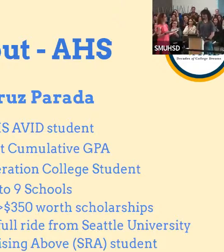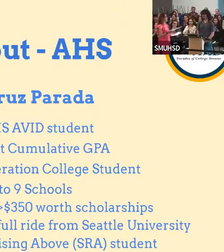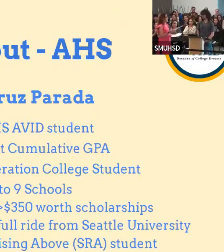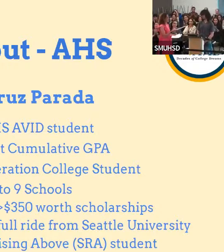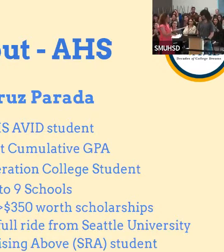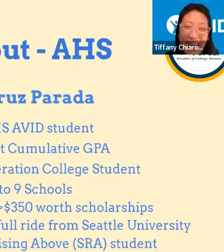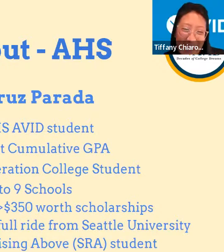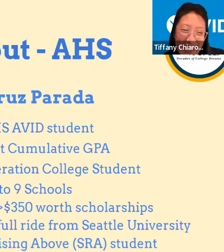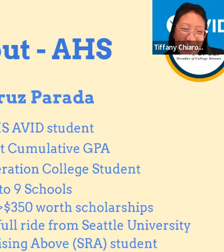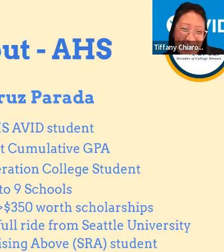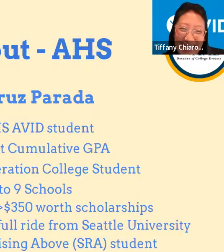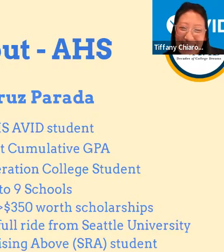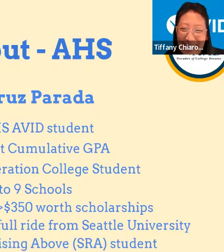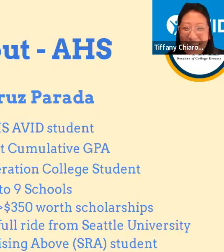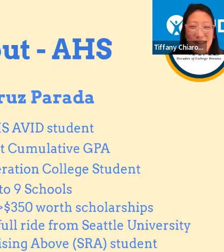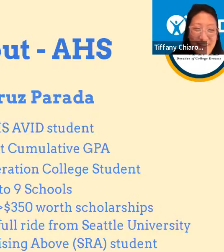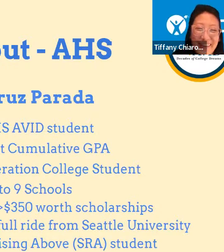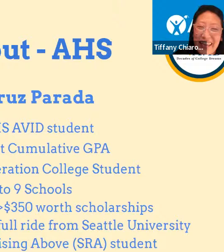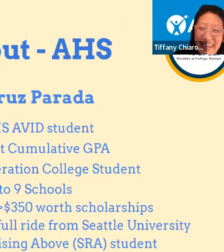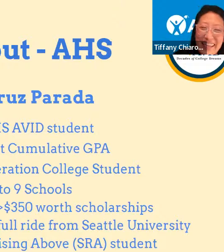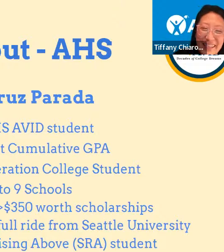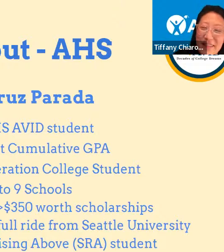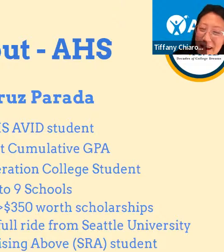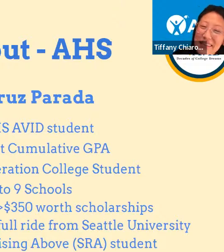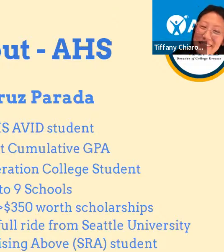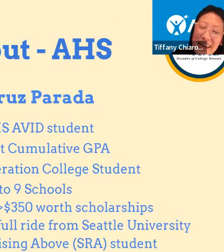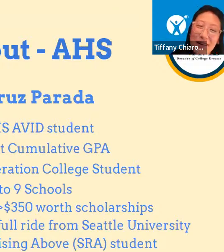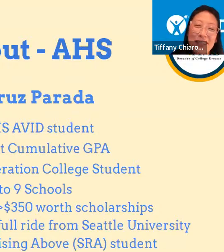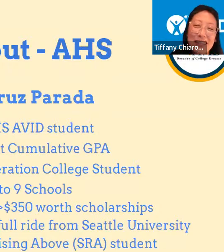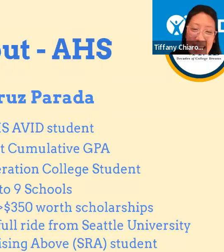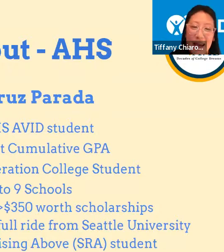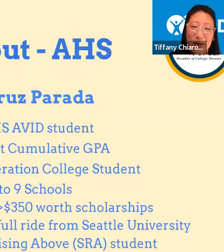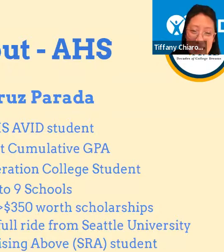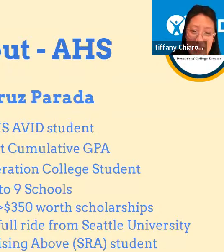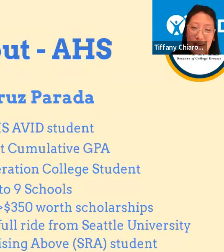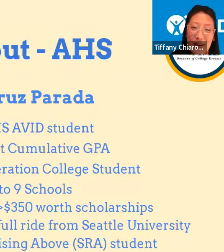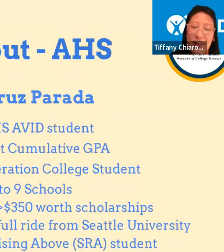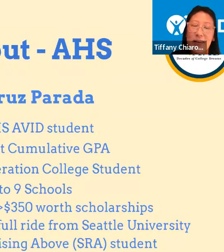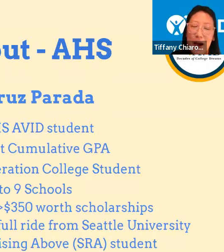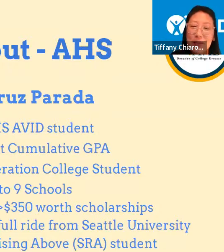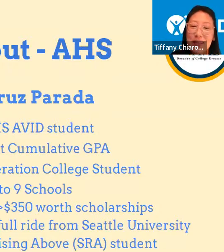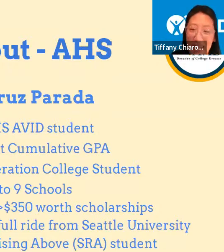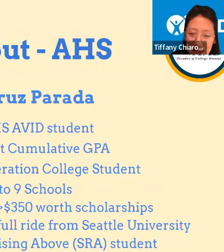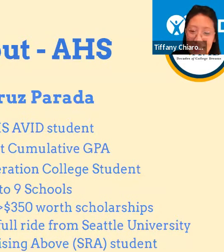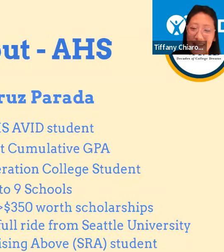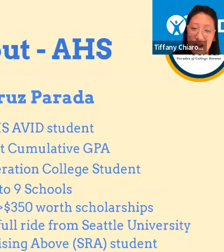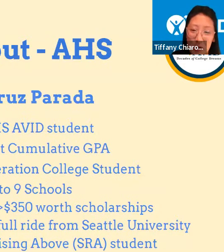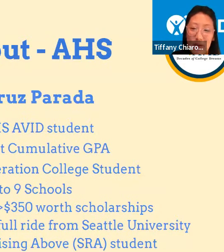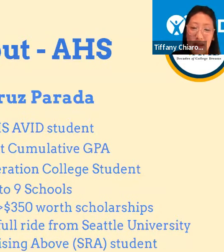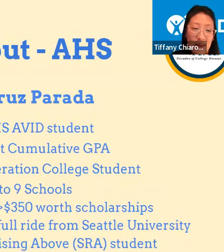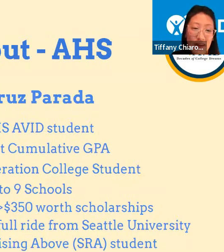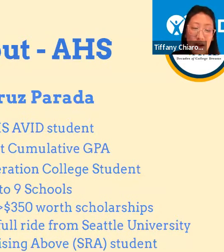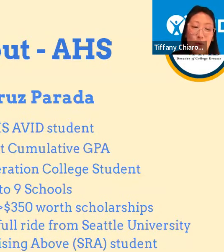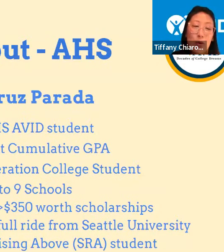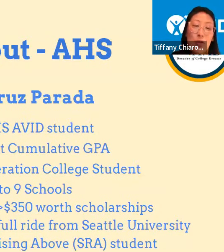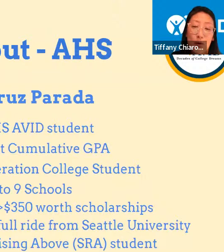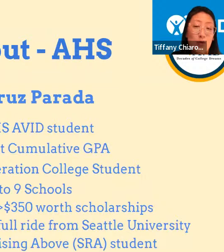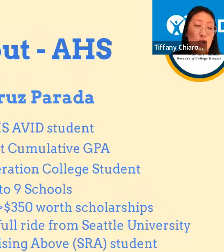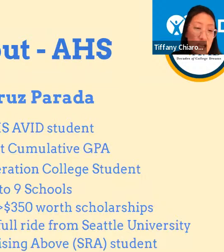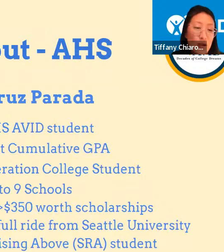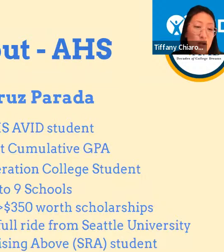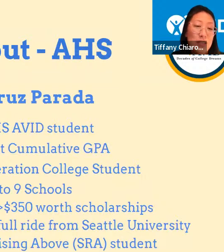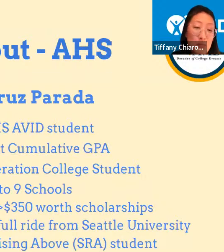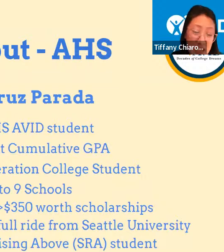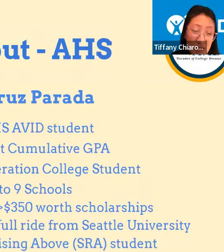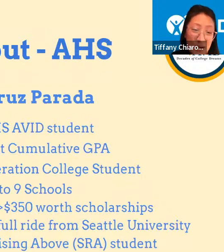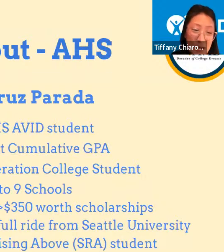Yeah. AJ is, AJ is without a doubt a standout senior and an upstanding human with a